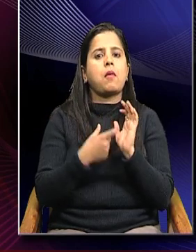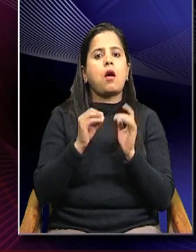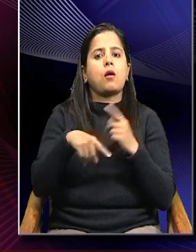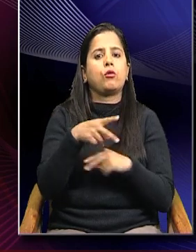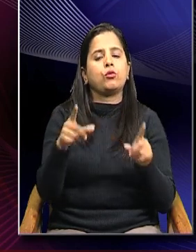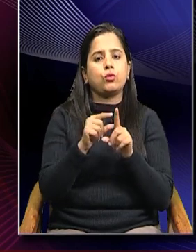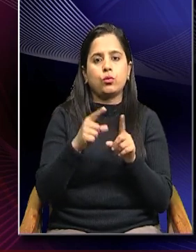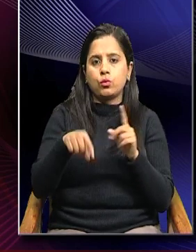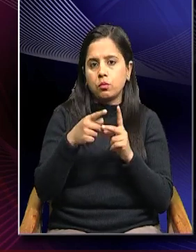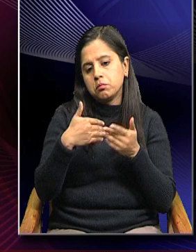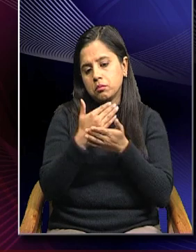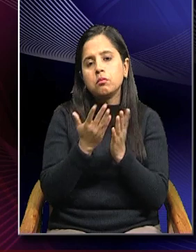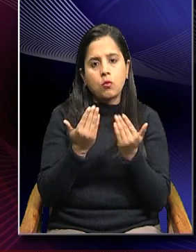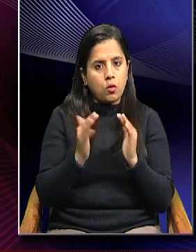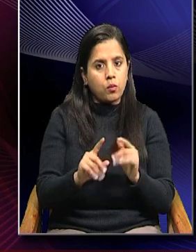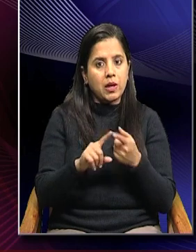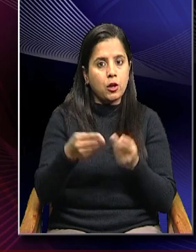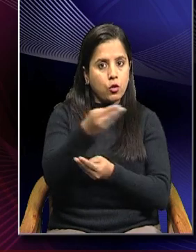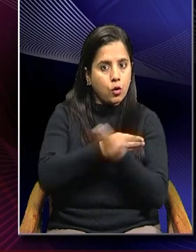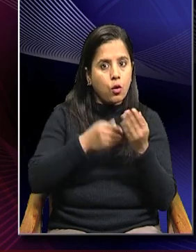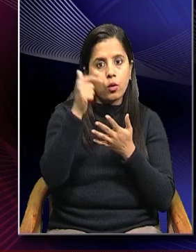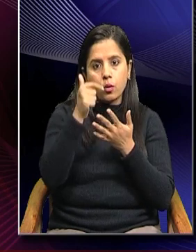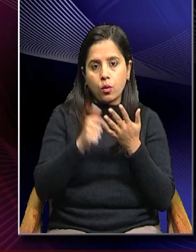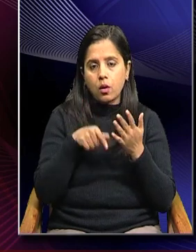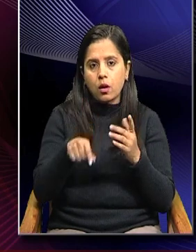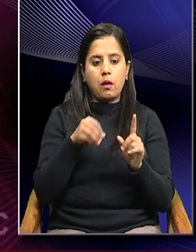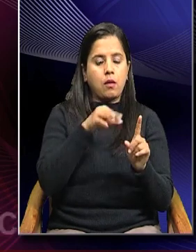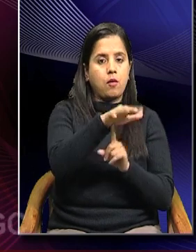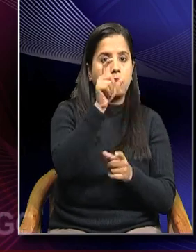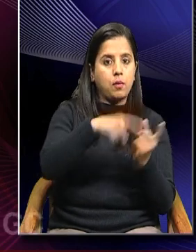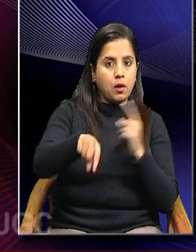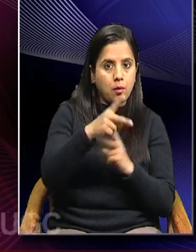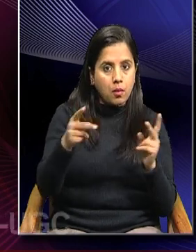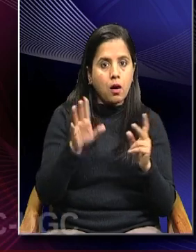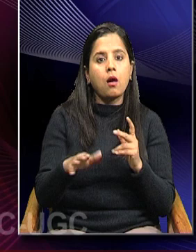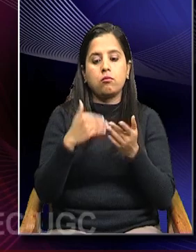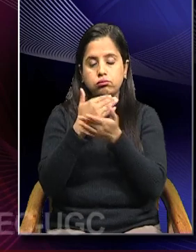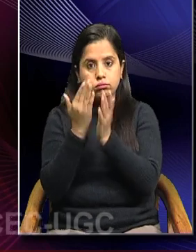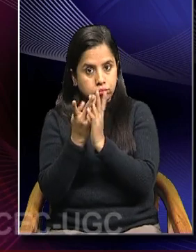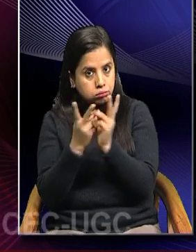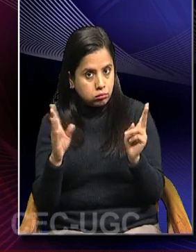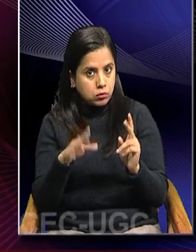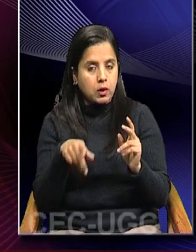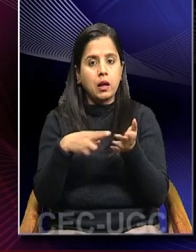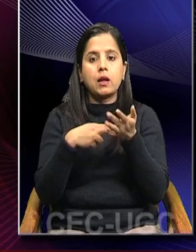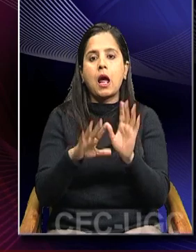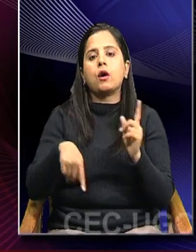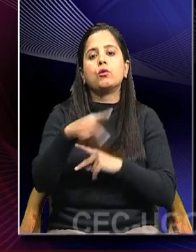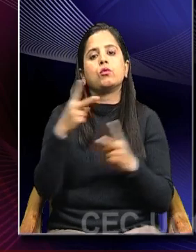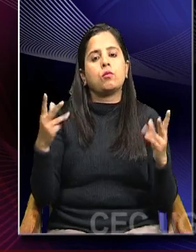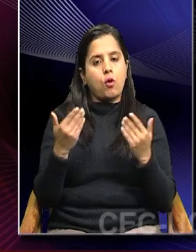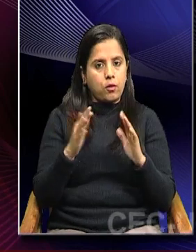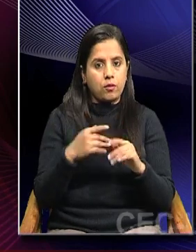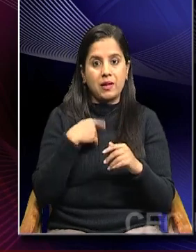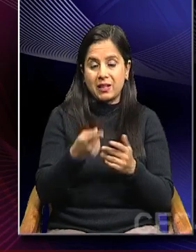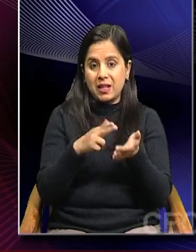do the segmentation. So economic factors are affecting consumers' buying power and patterns. Then comes natural factors. When